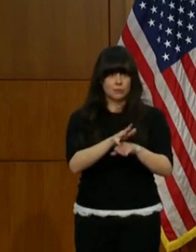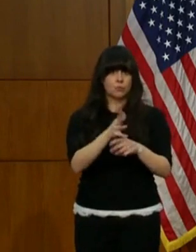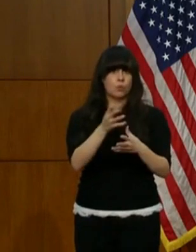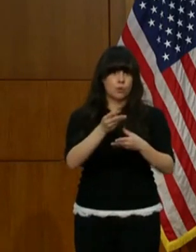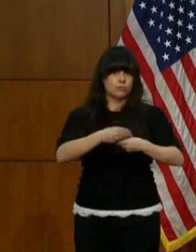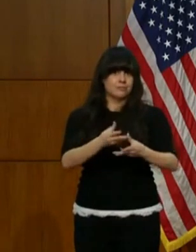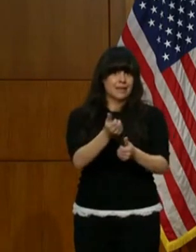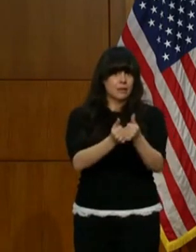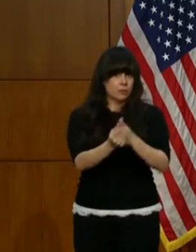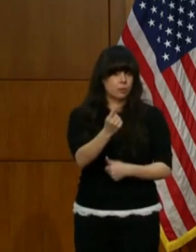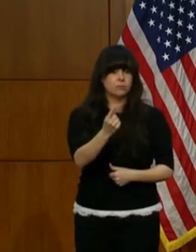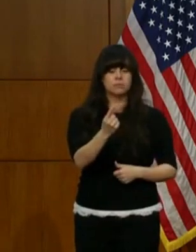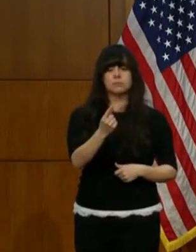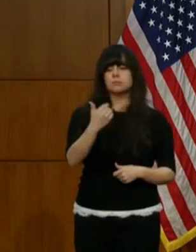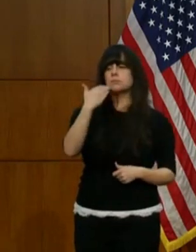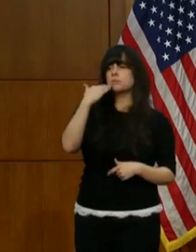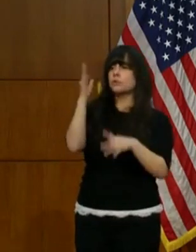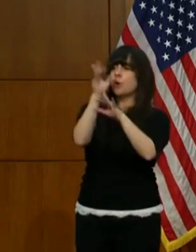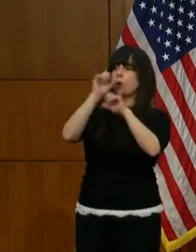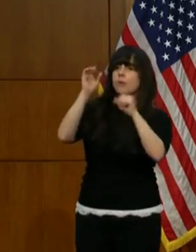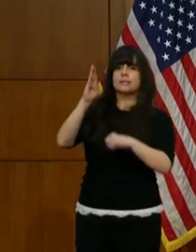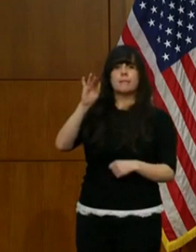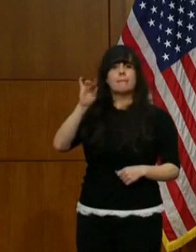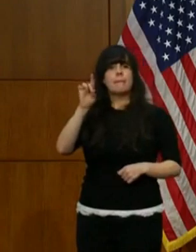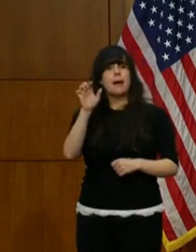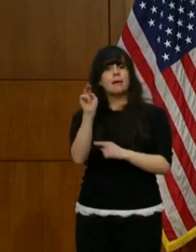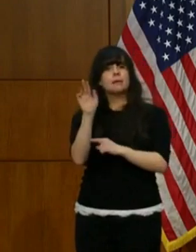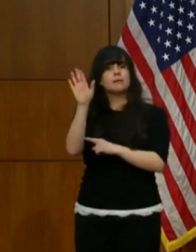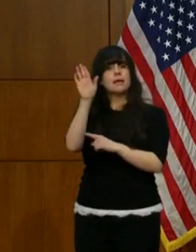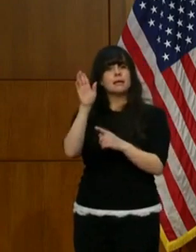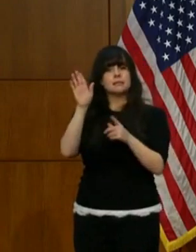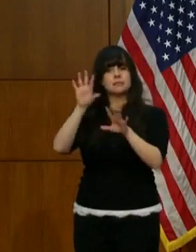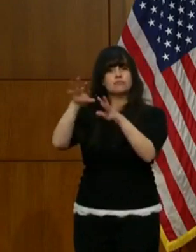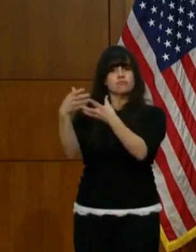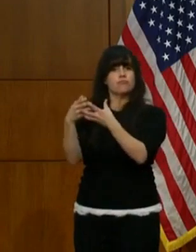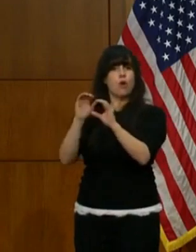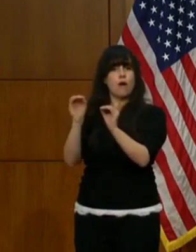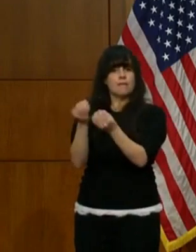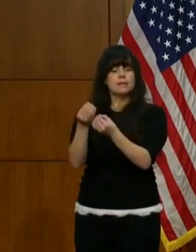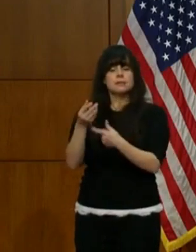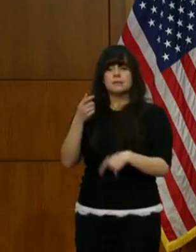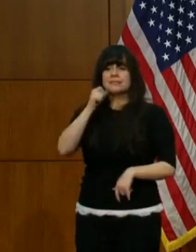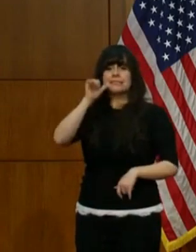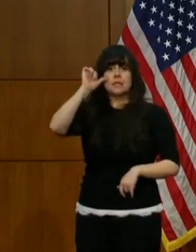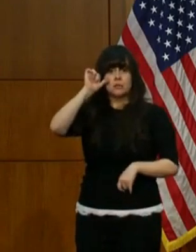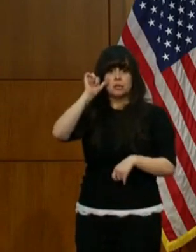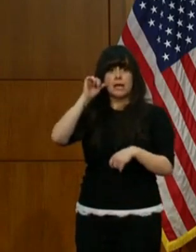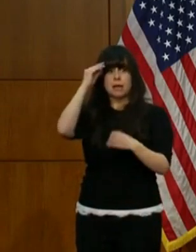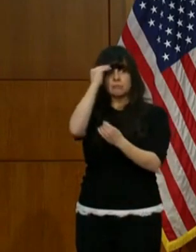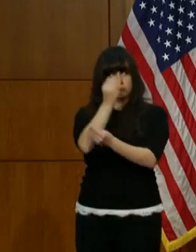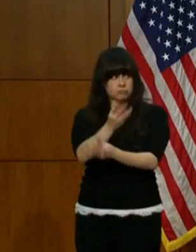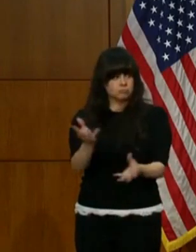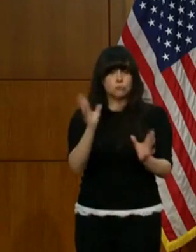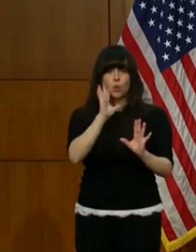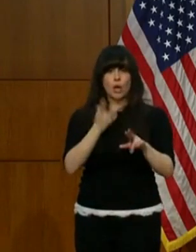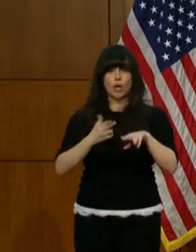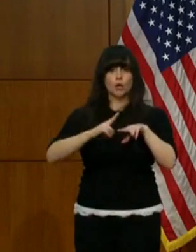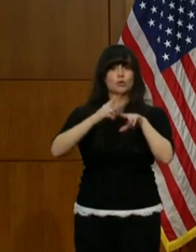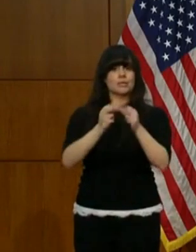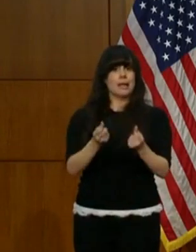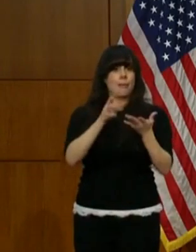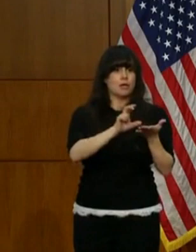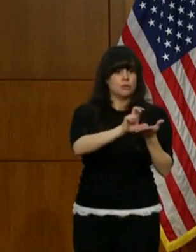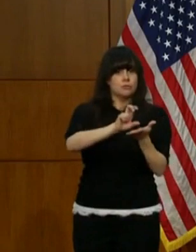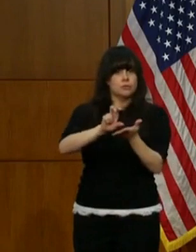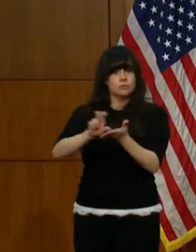I know that President Biden's administration announced yesterday that they are increasing allocations to the states, and that